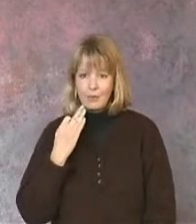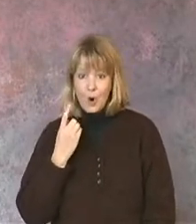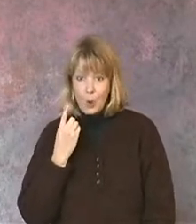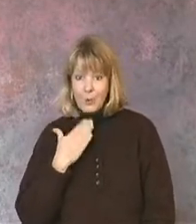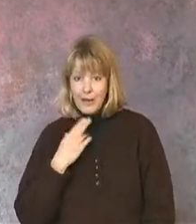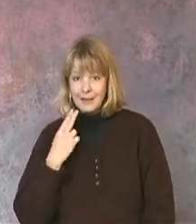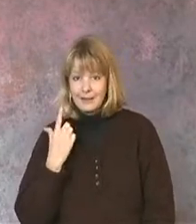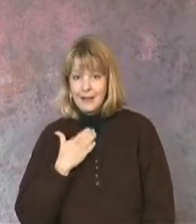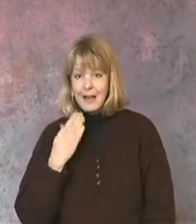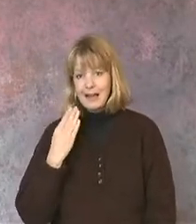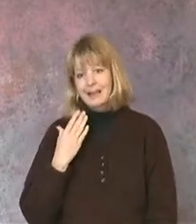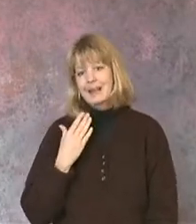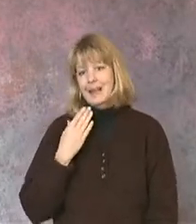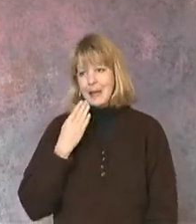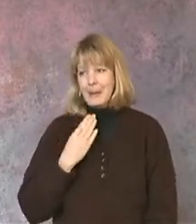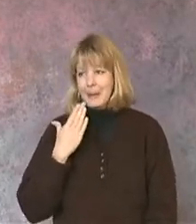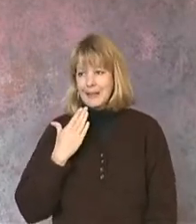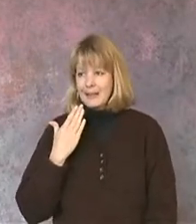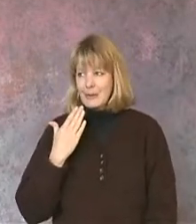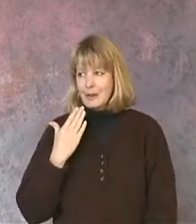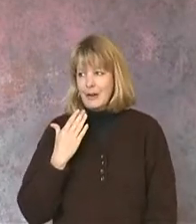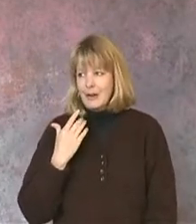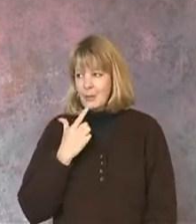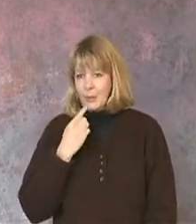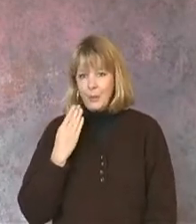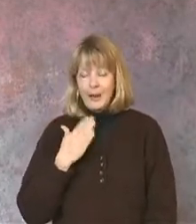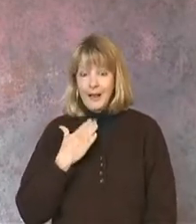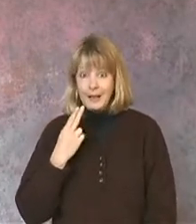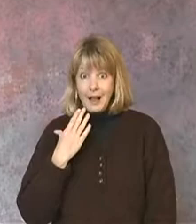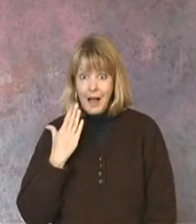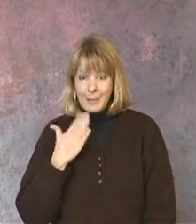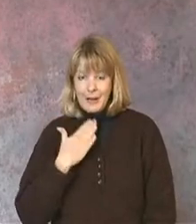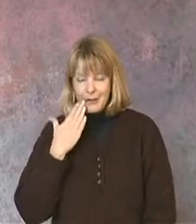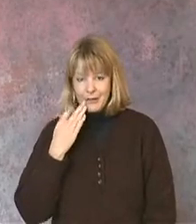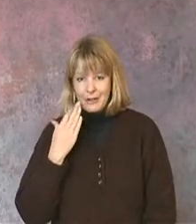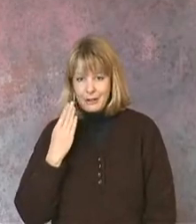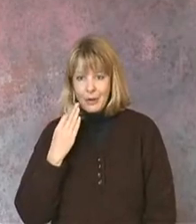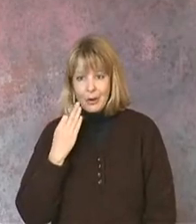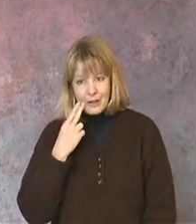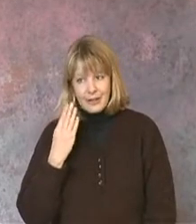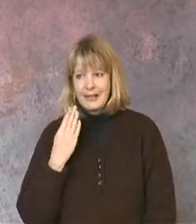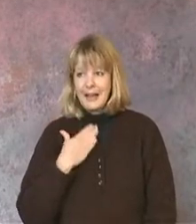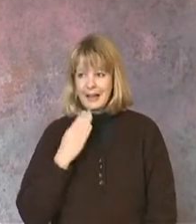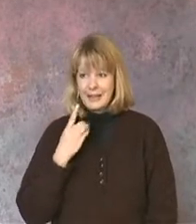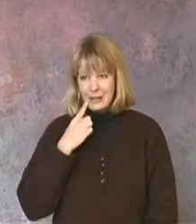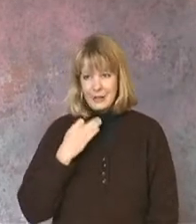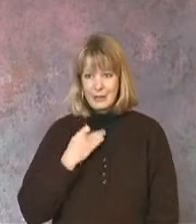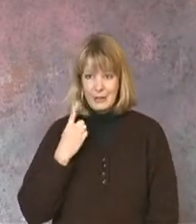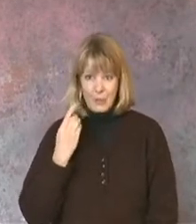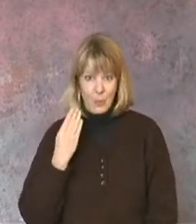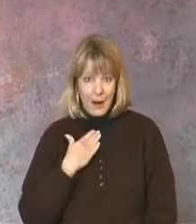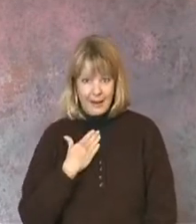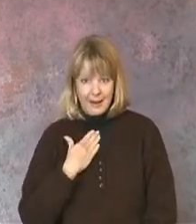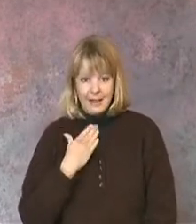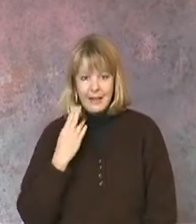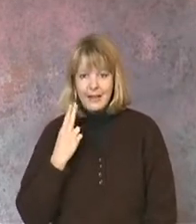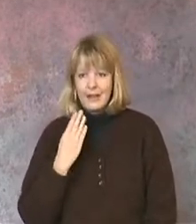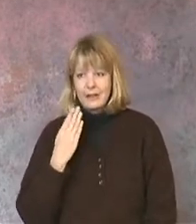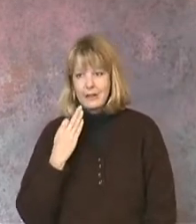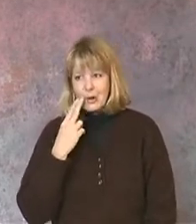rope as line. But when I caught my first northern, I understood why. The